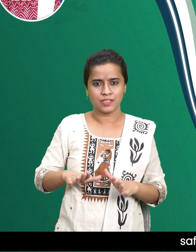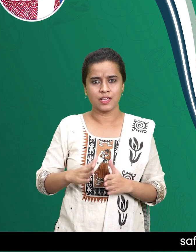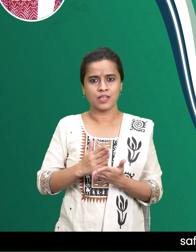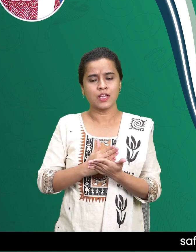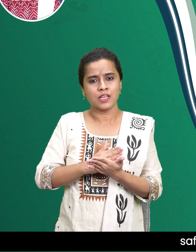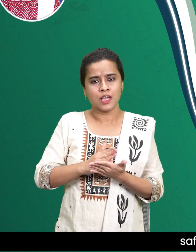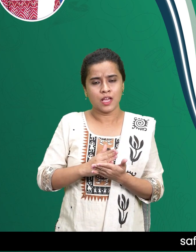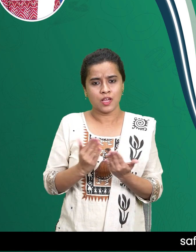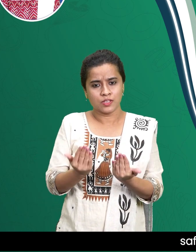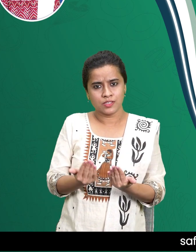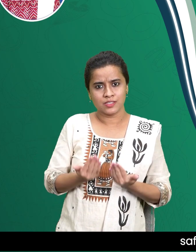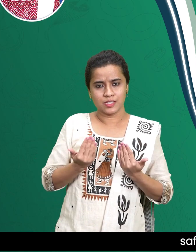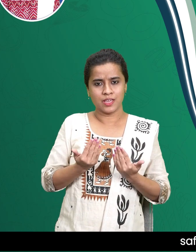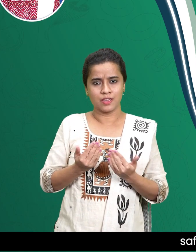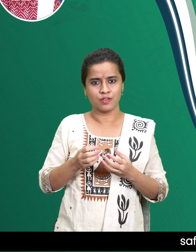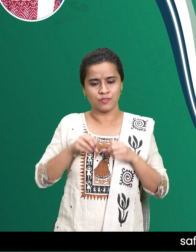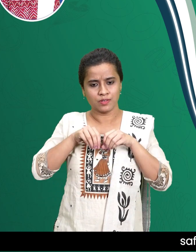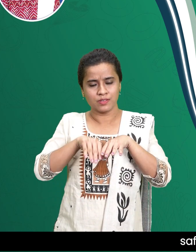Supplies Of Drinking Water